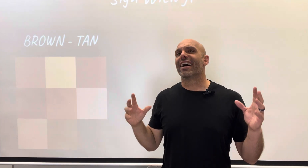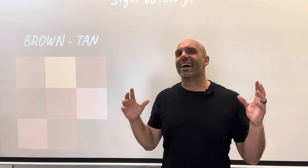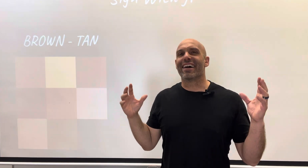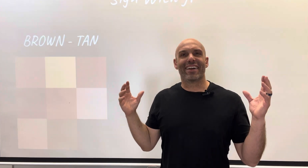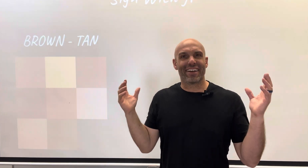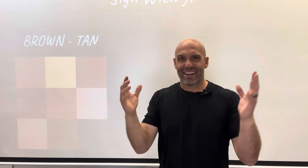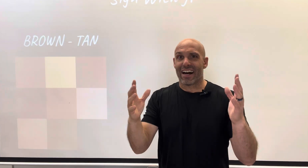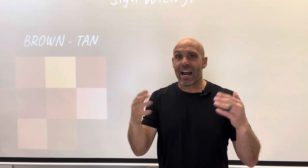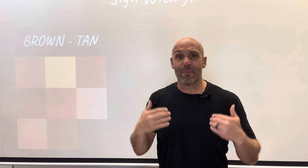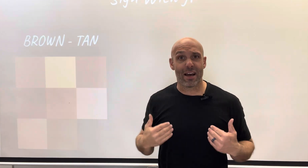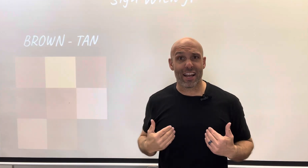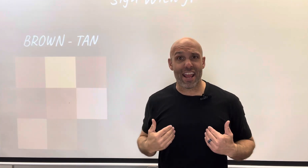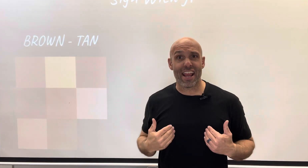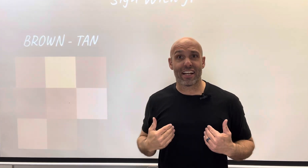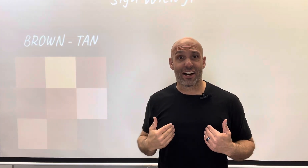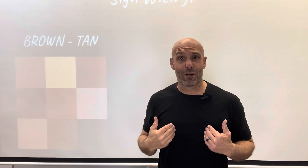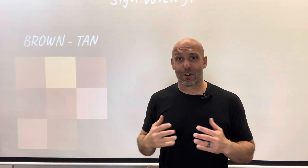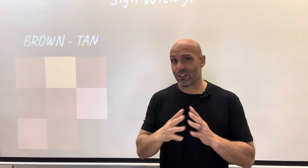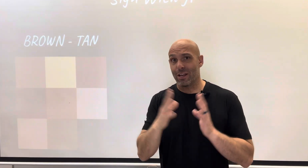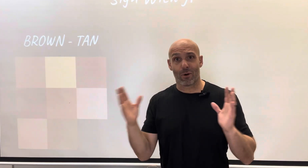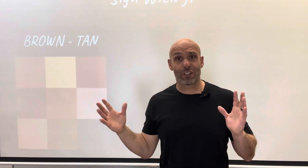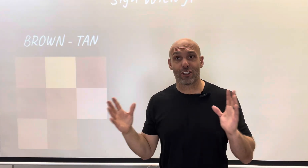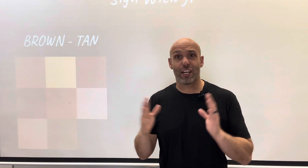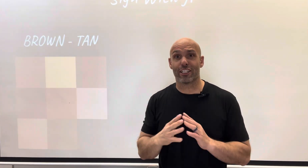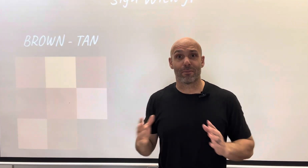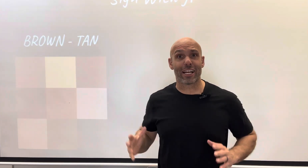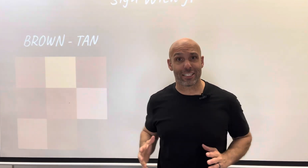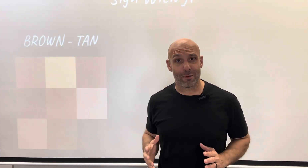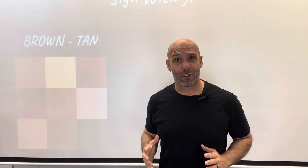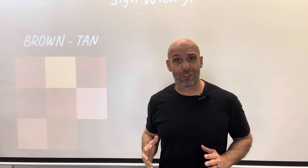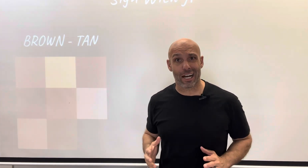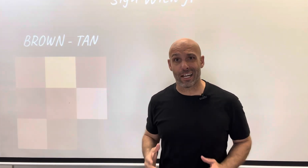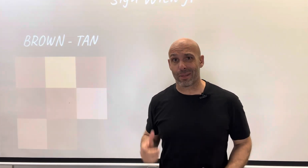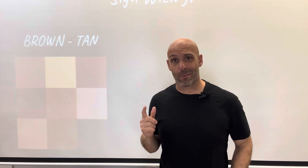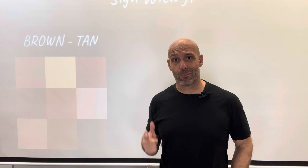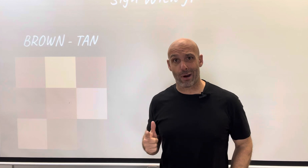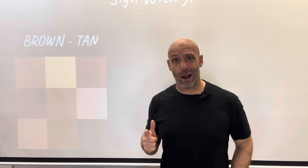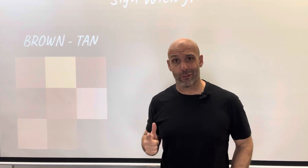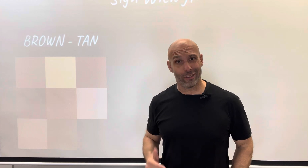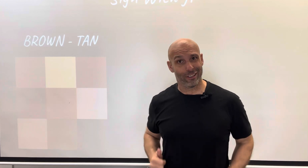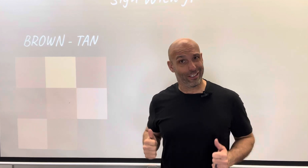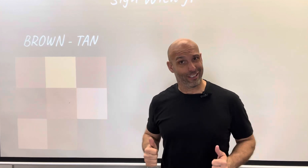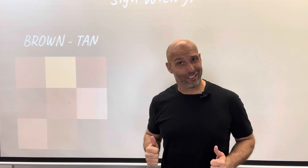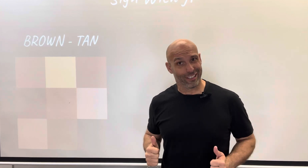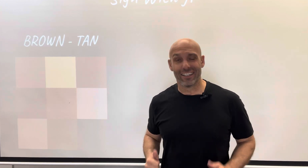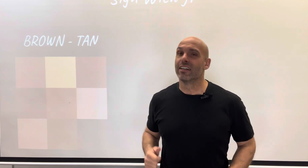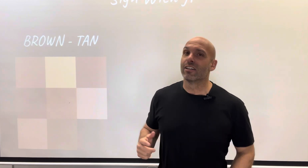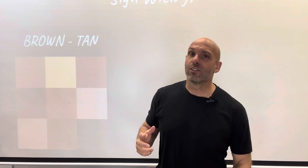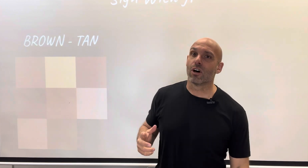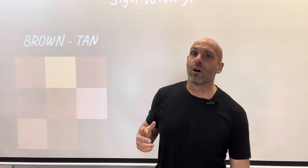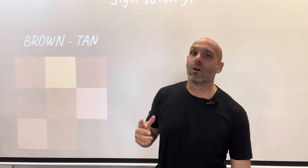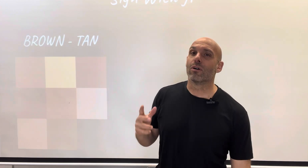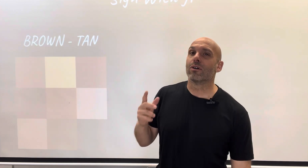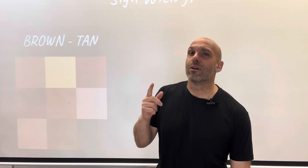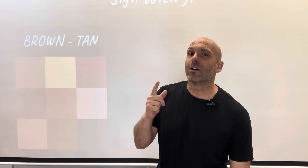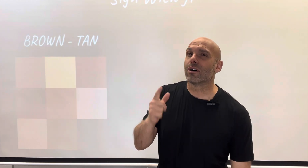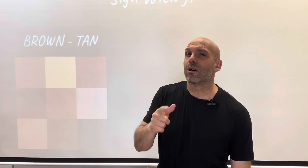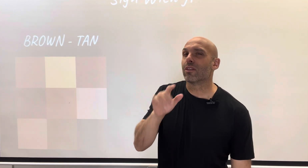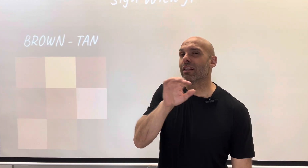I am not a color person that works in shades. I'm like a typical guy. I'm like brown. So